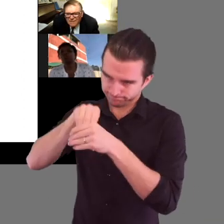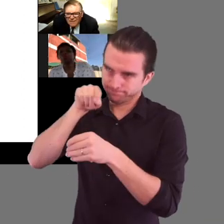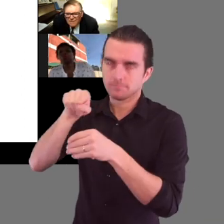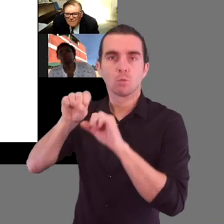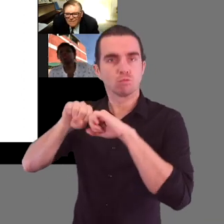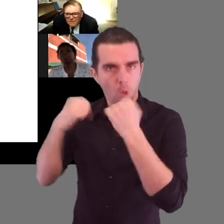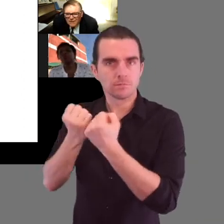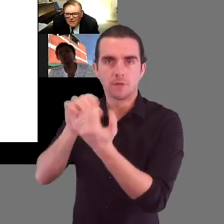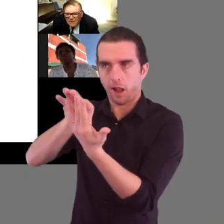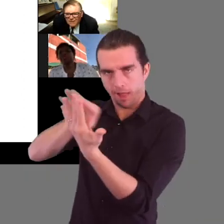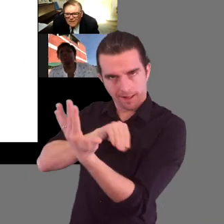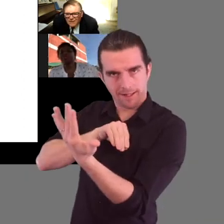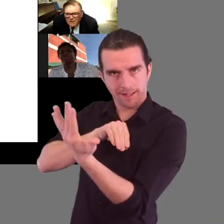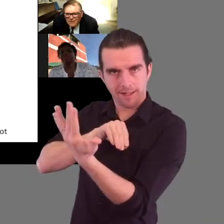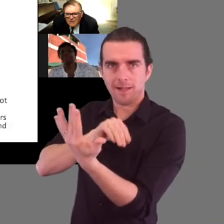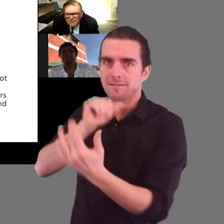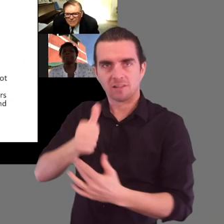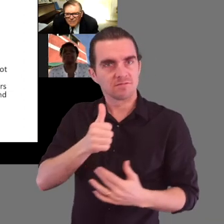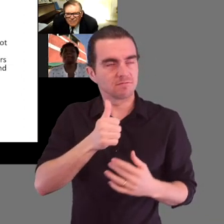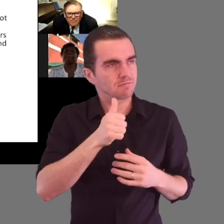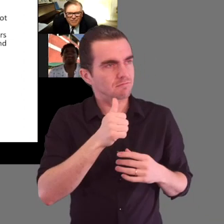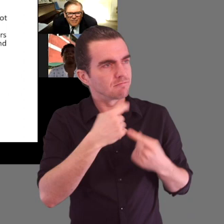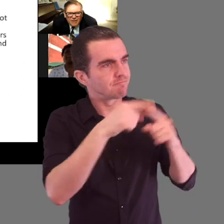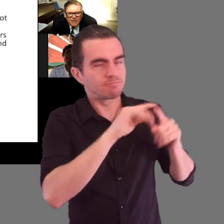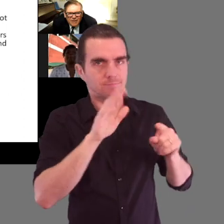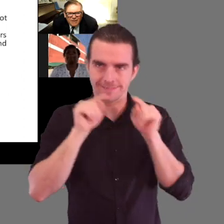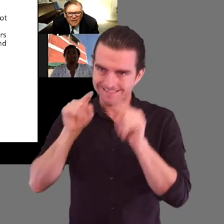the social model of disability.